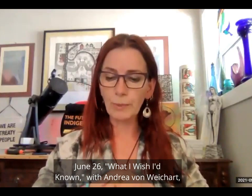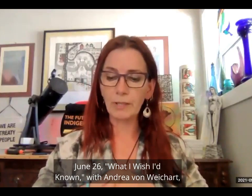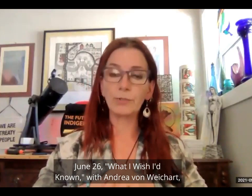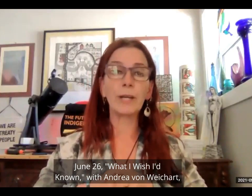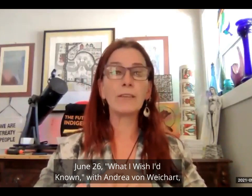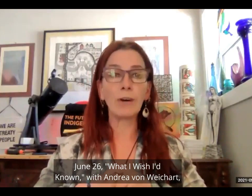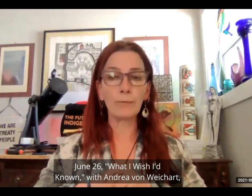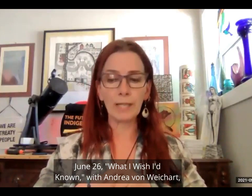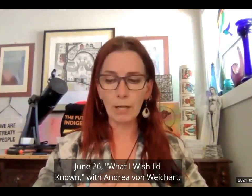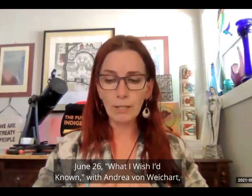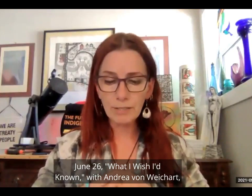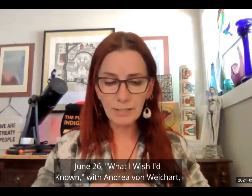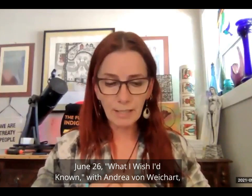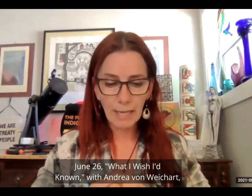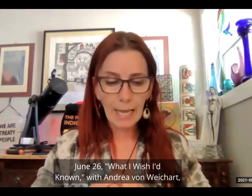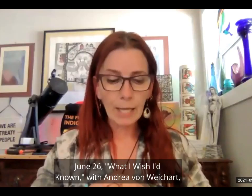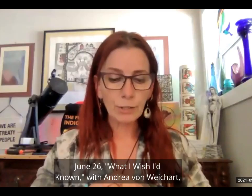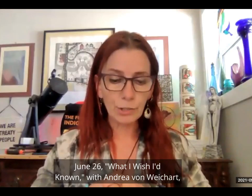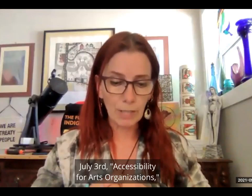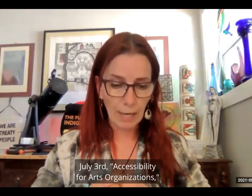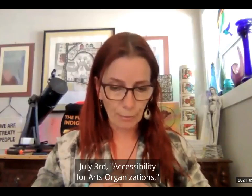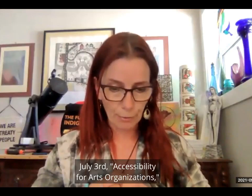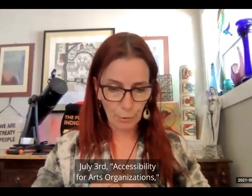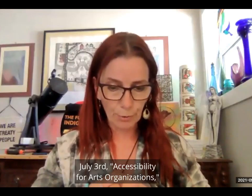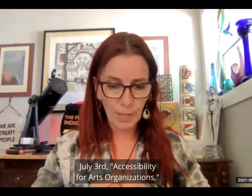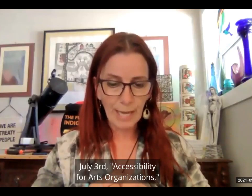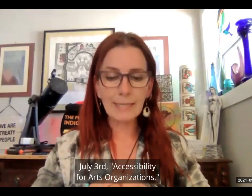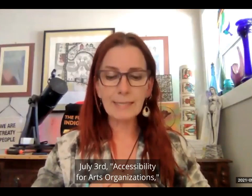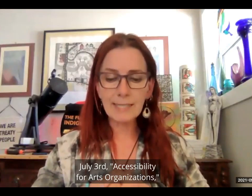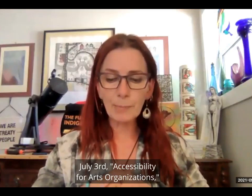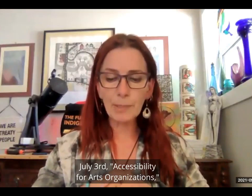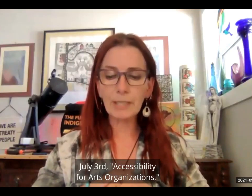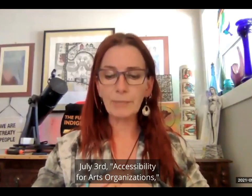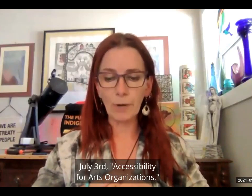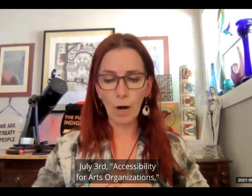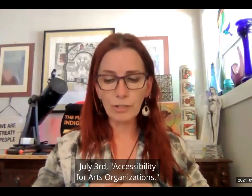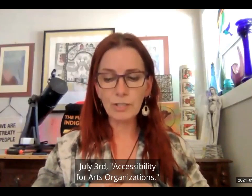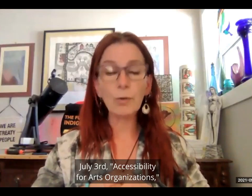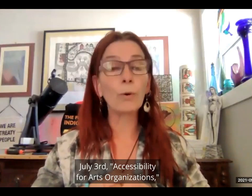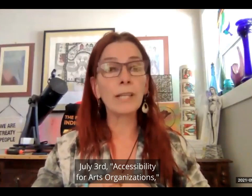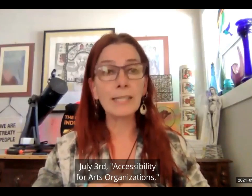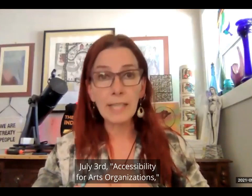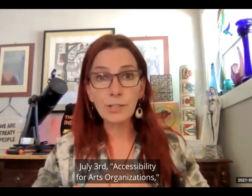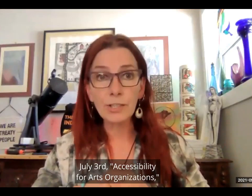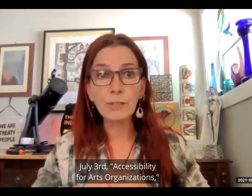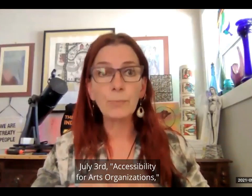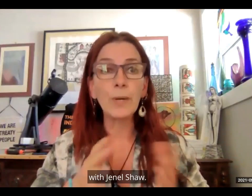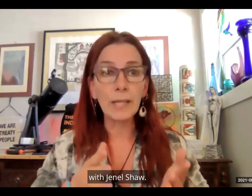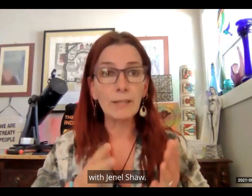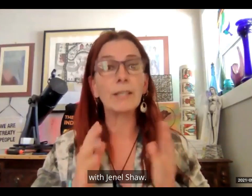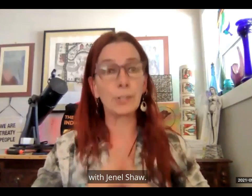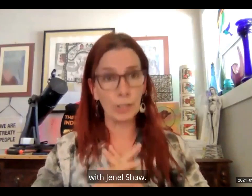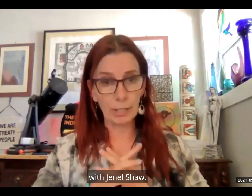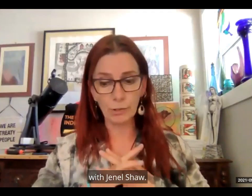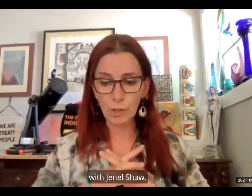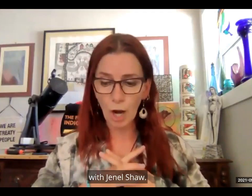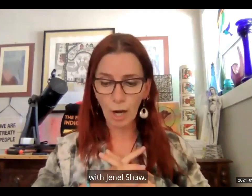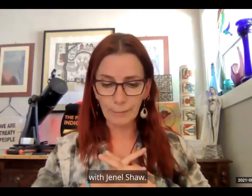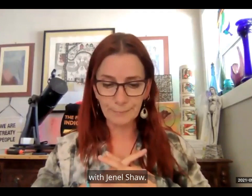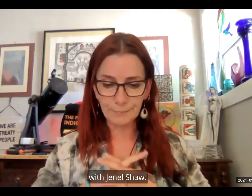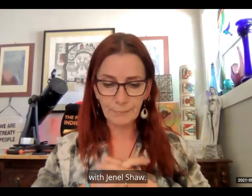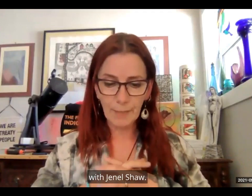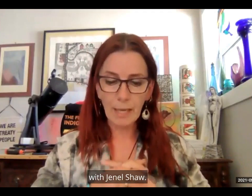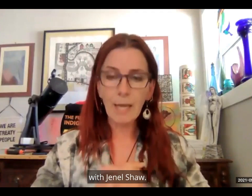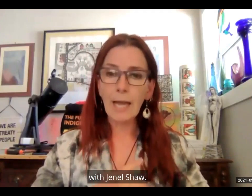I'd Known with Andrea von Wiechart. July 3rd, Accessibility for Arts Organizations with Janelle